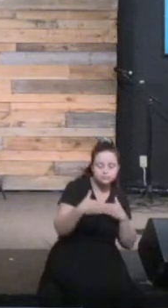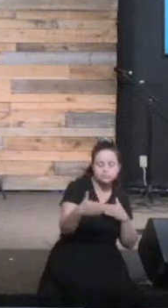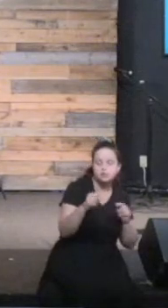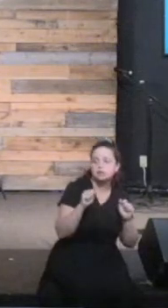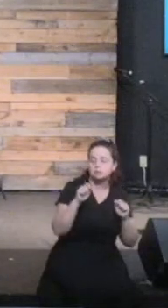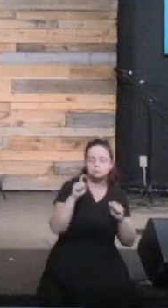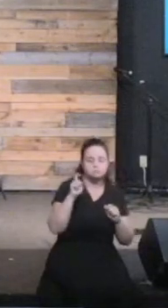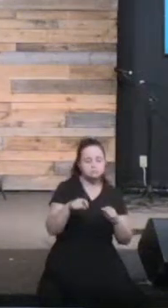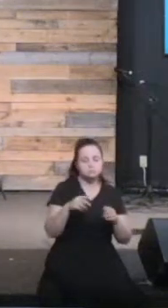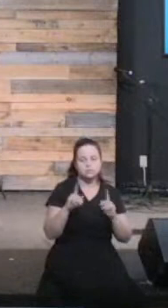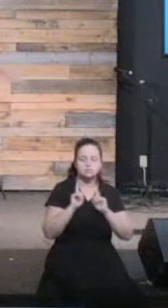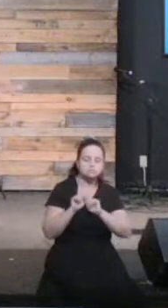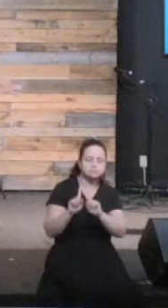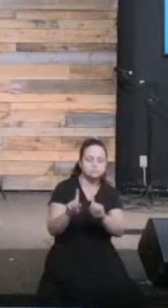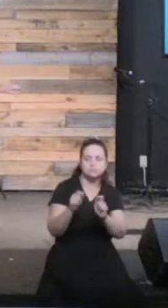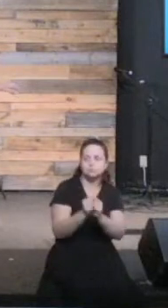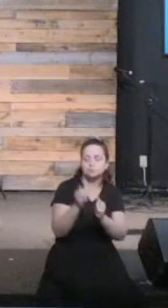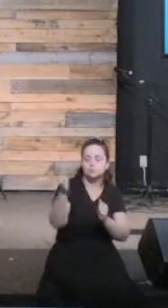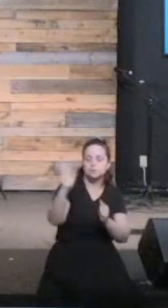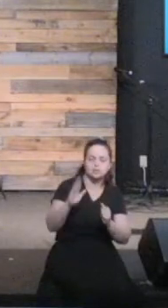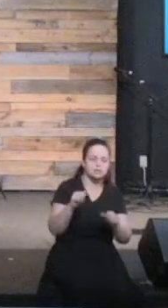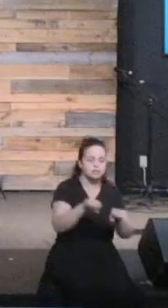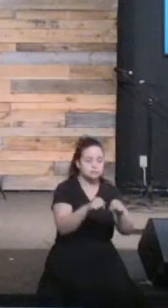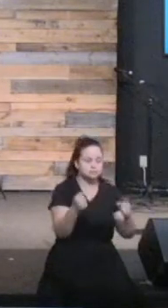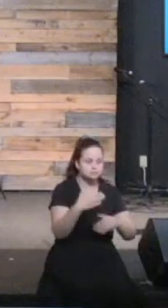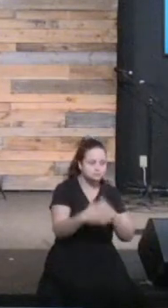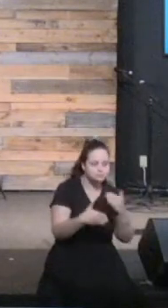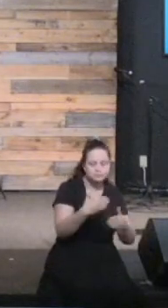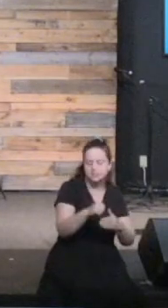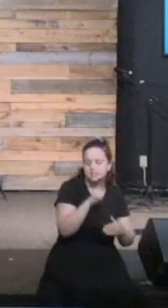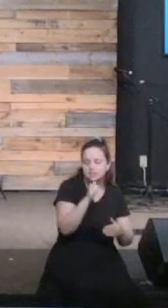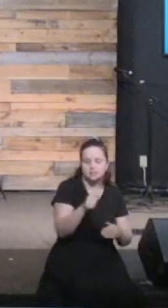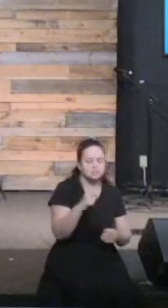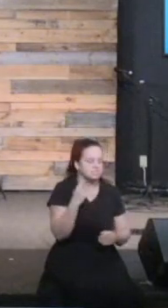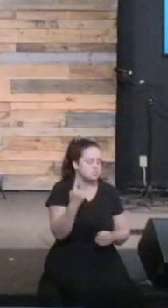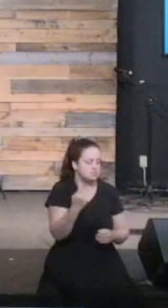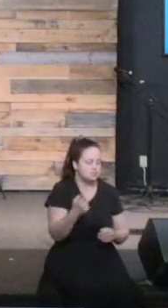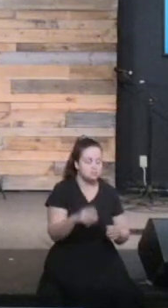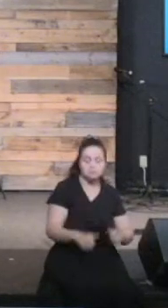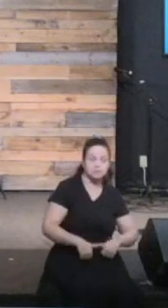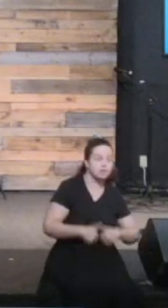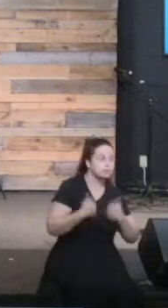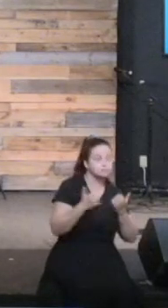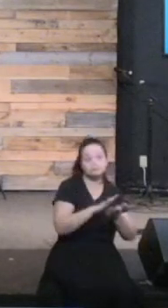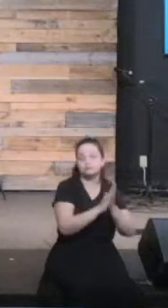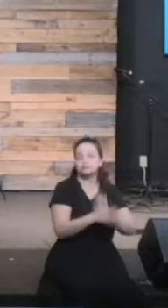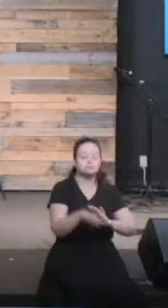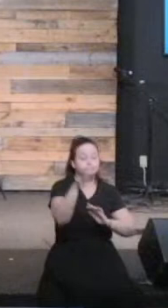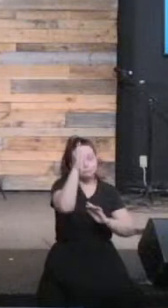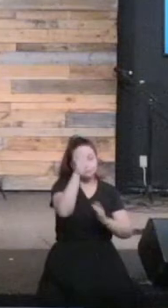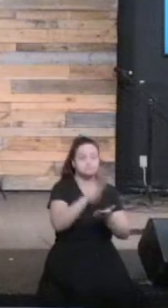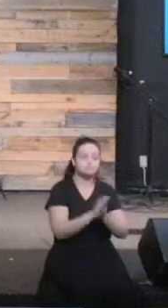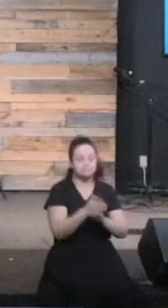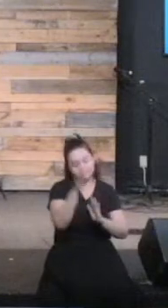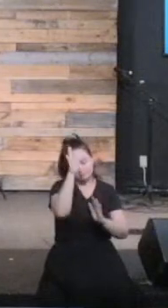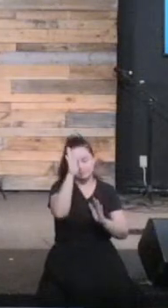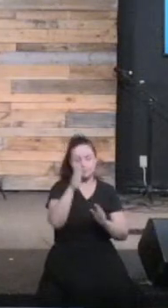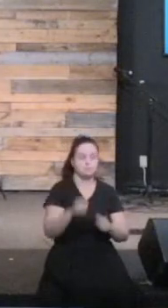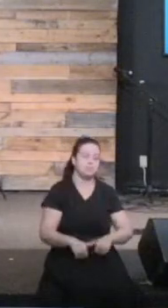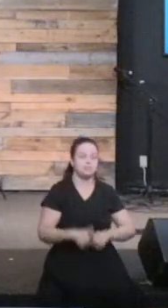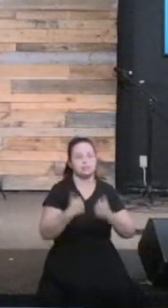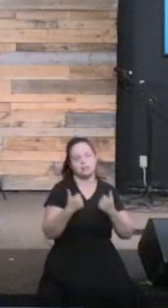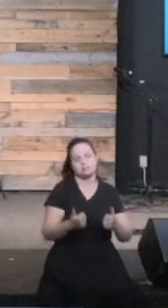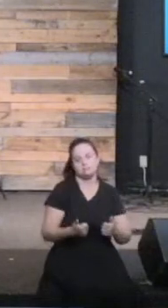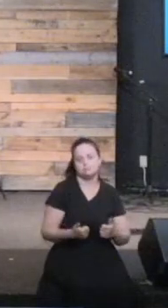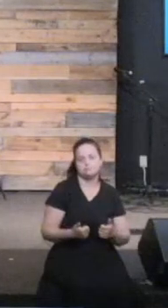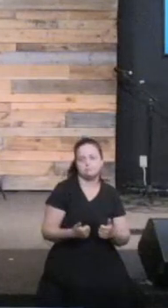at that point he breaks the pattern it's not just about being alive having a becoming a father becoming a father being alive living